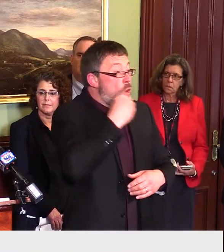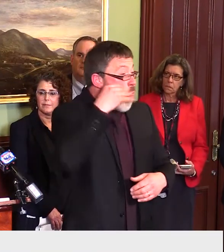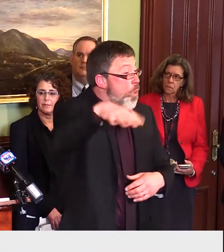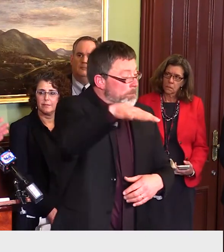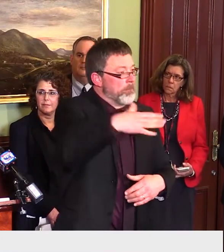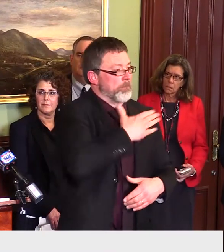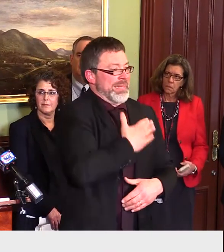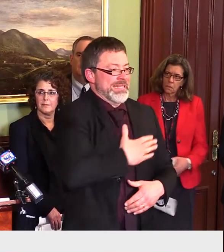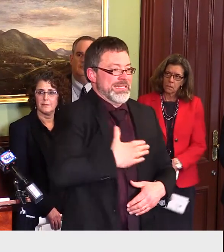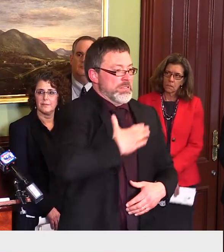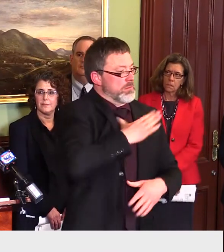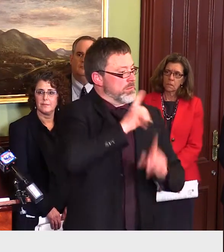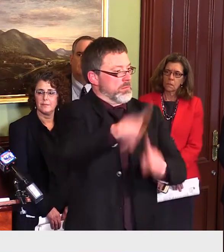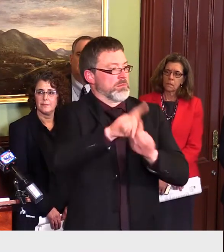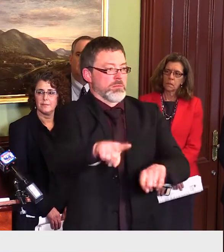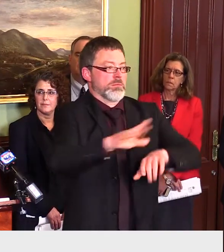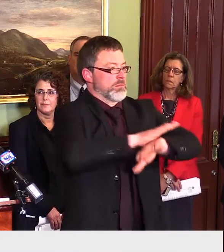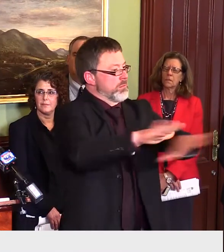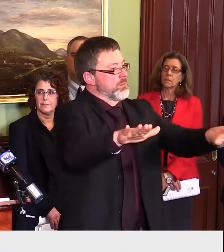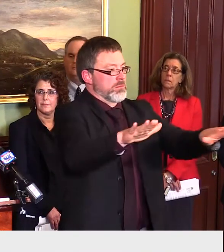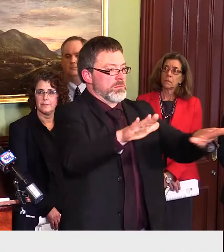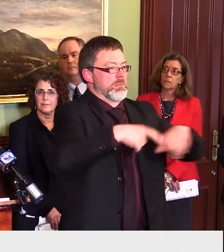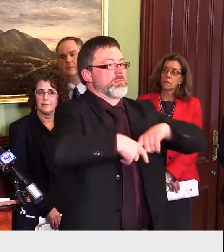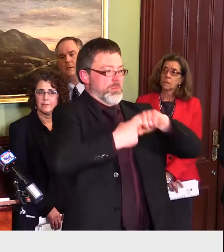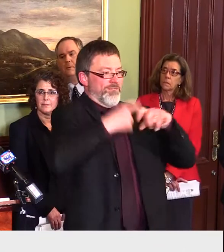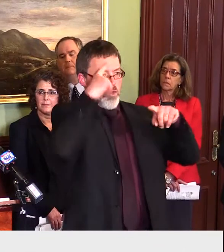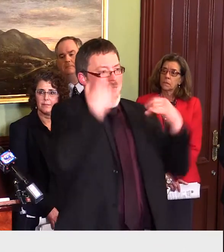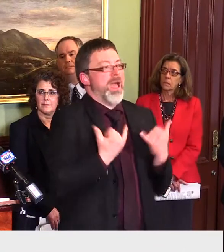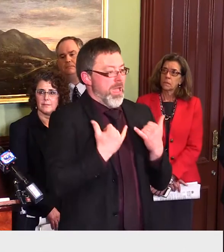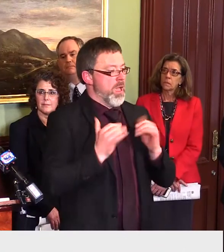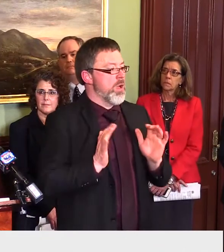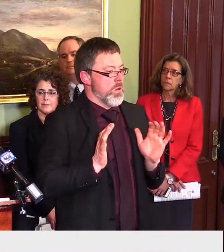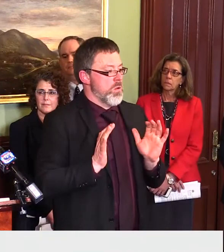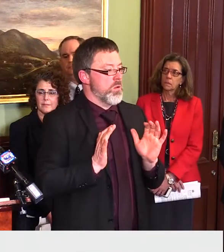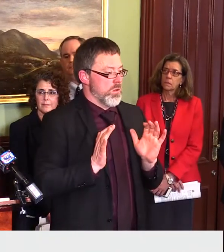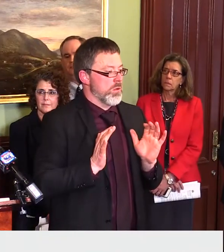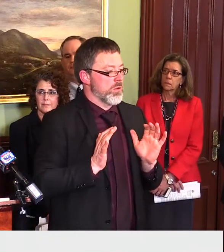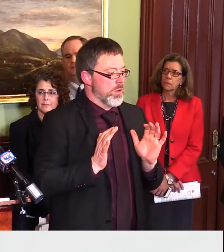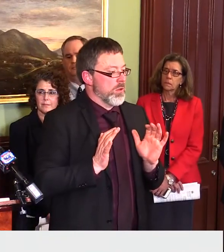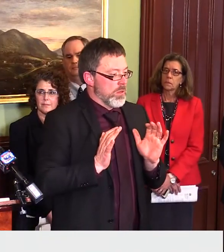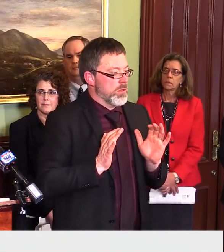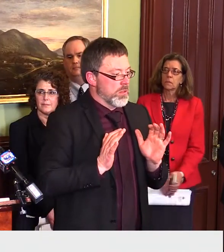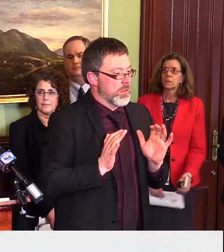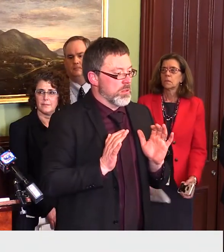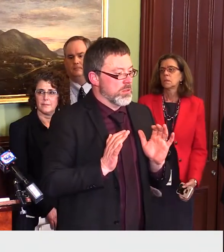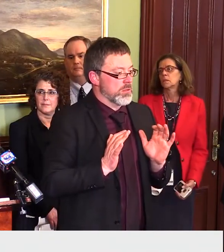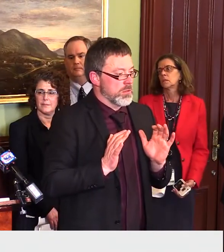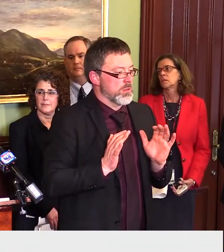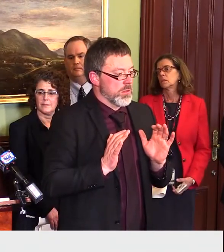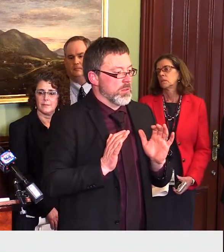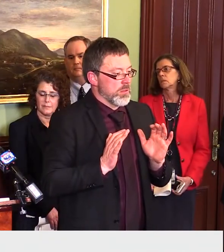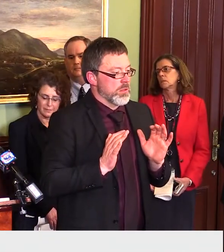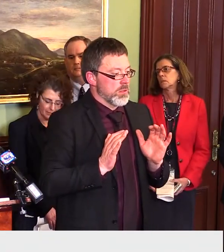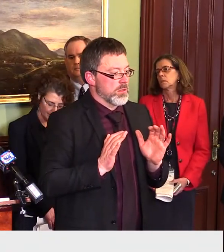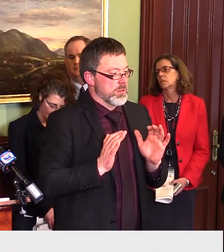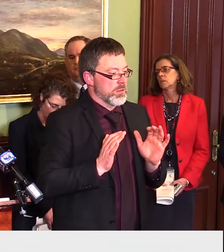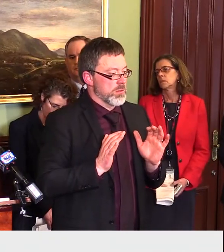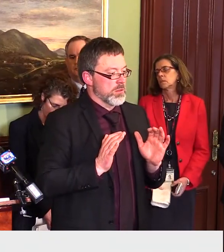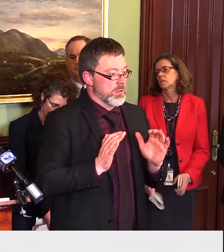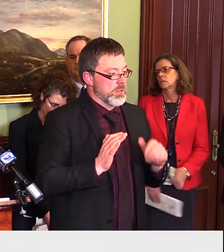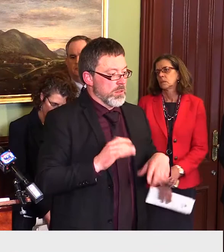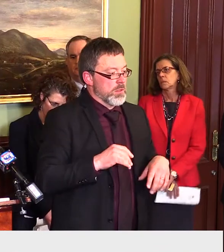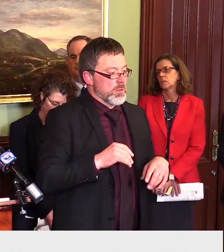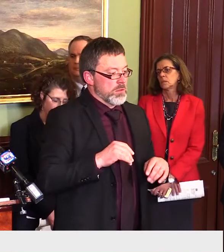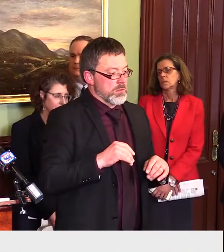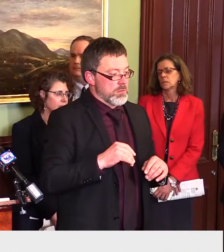the less interaction the public has, the more likely we will have healthy populations that don't have a